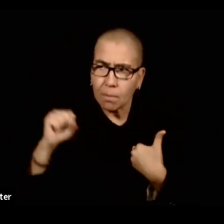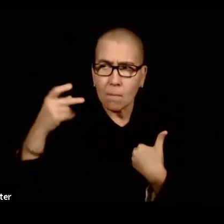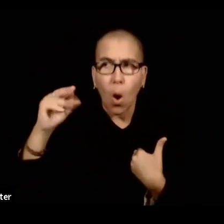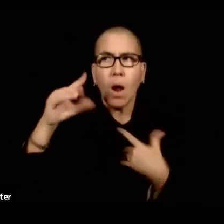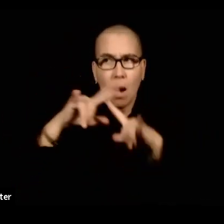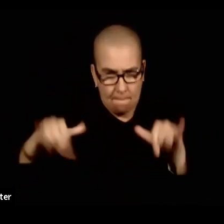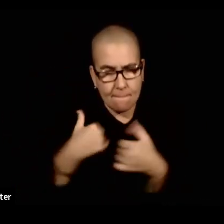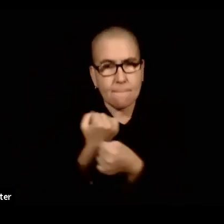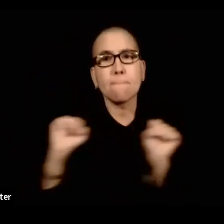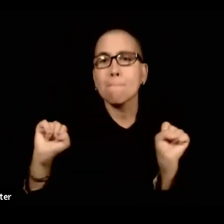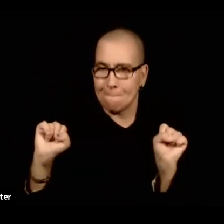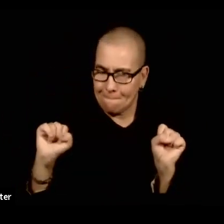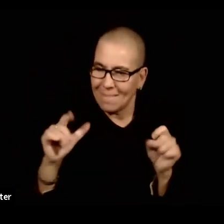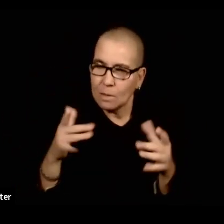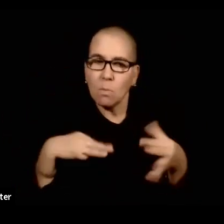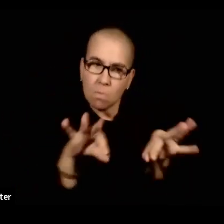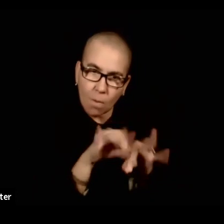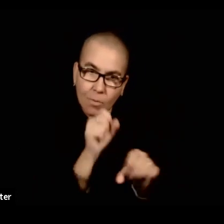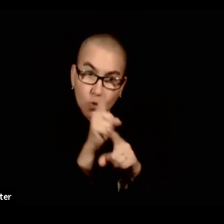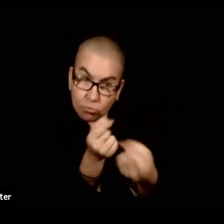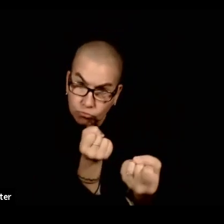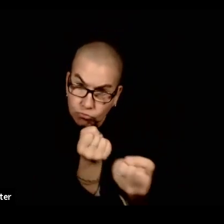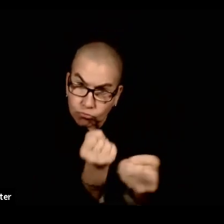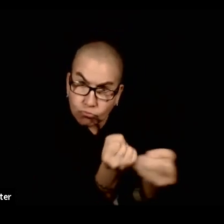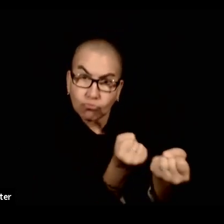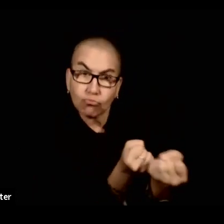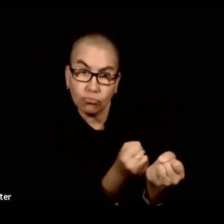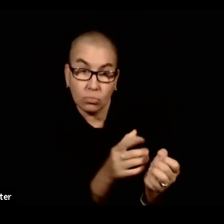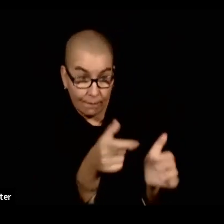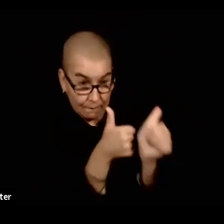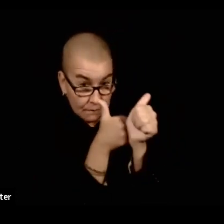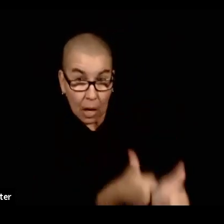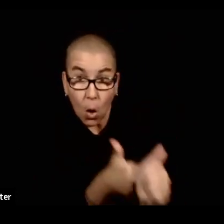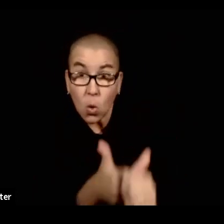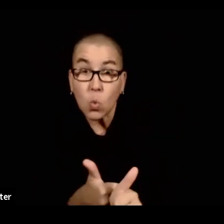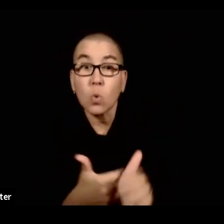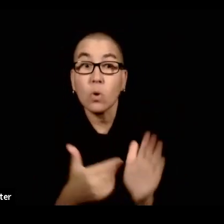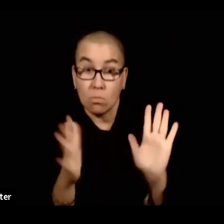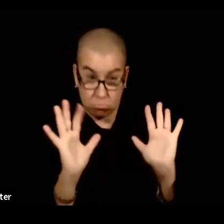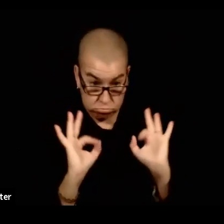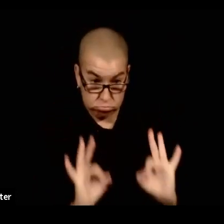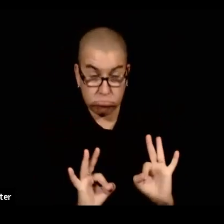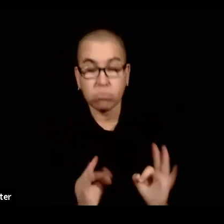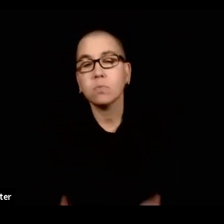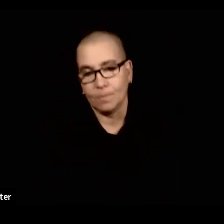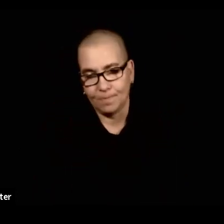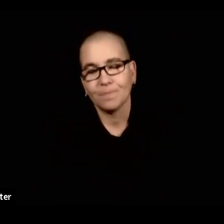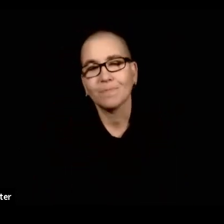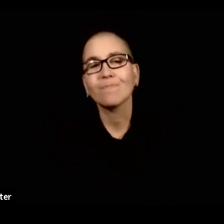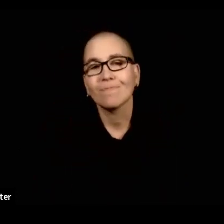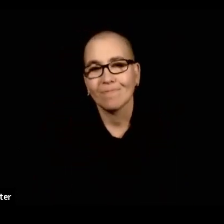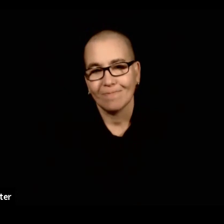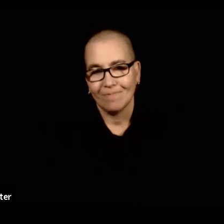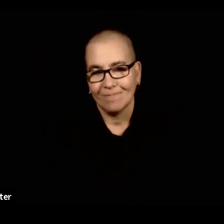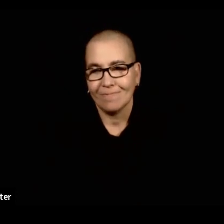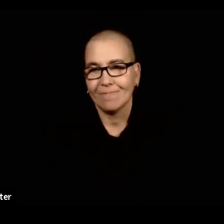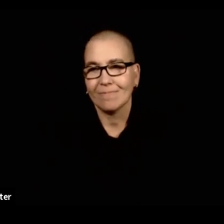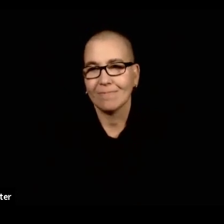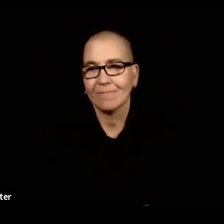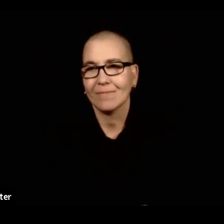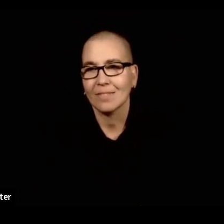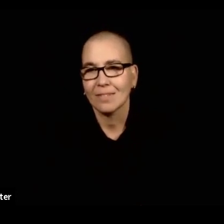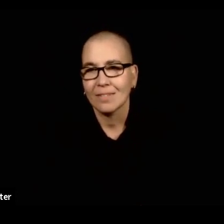is what will be the safest for them. Thank you. Operator, we have time for one more question.